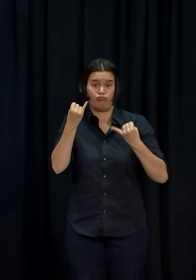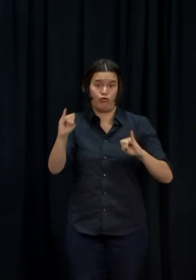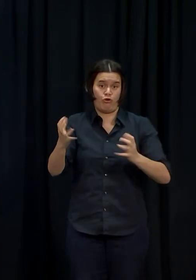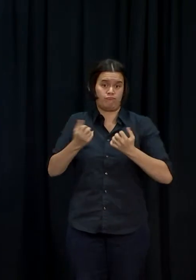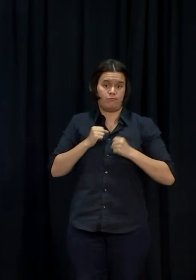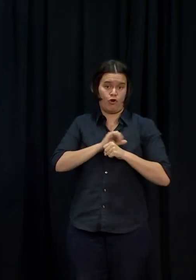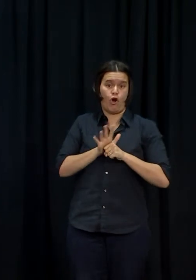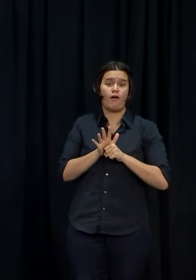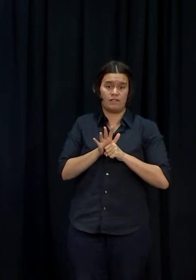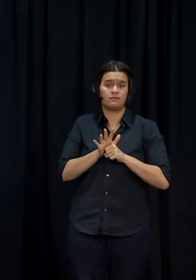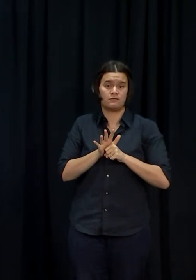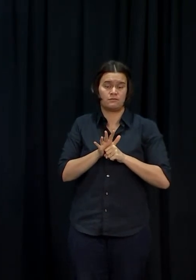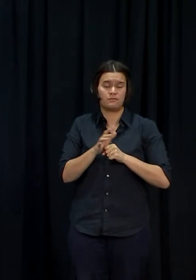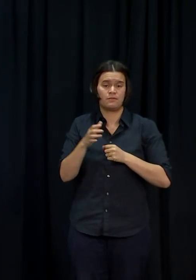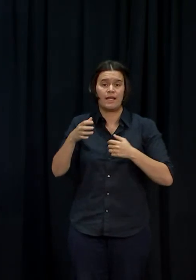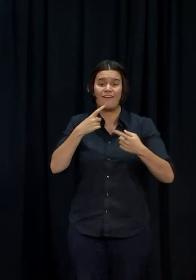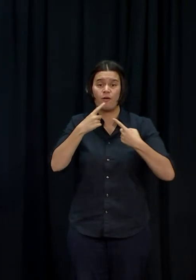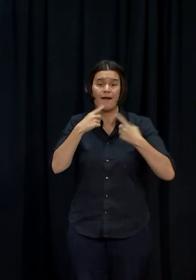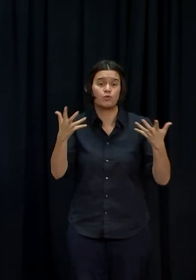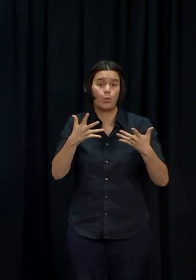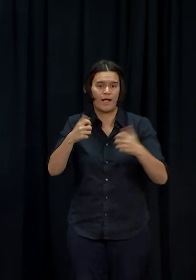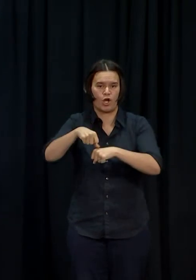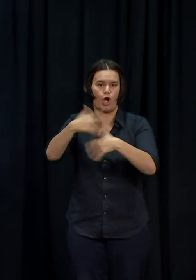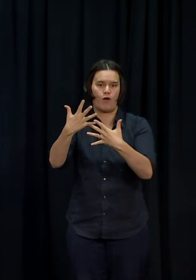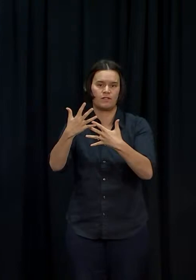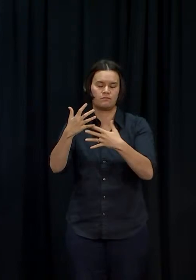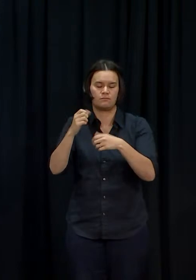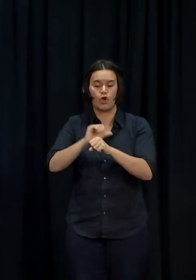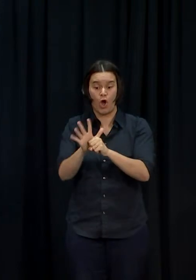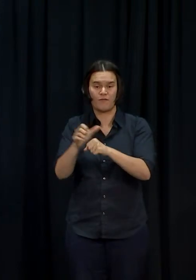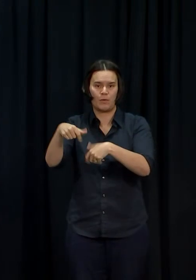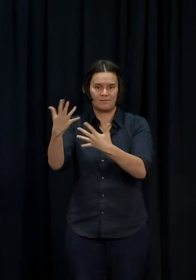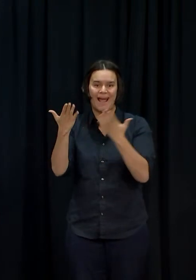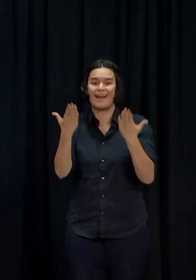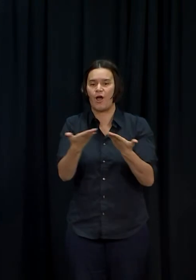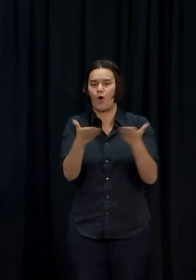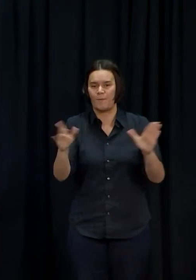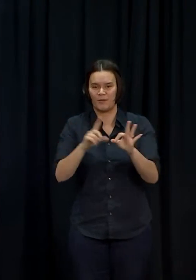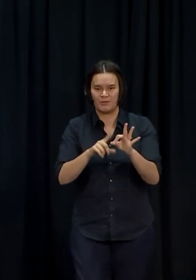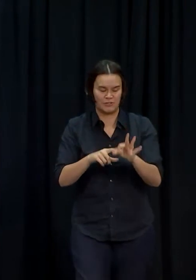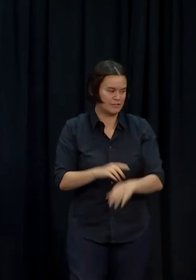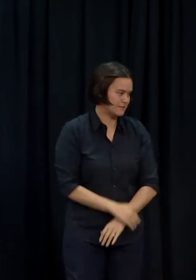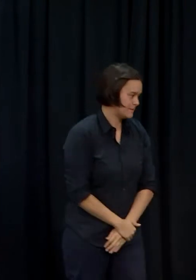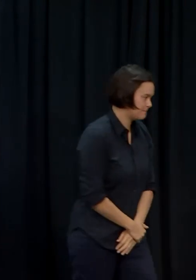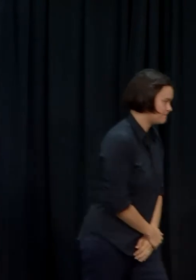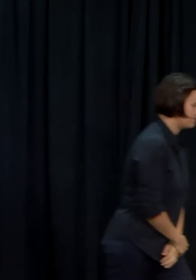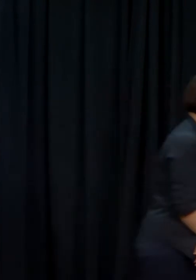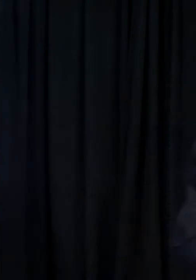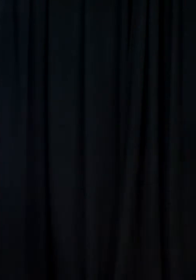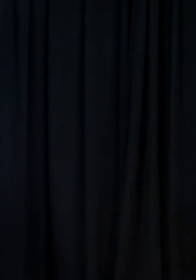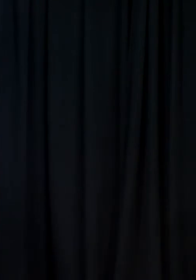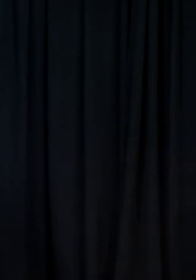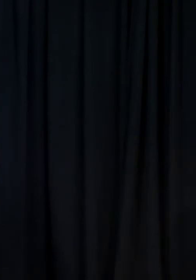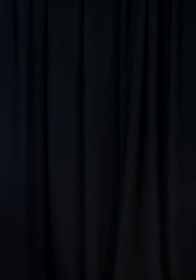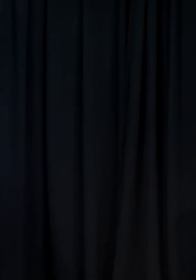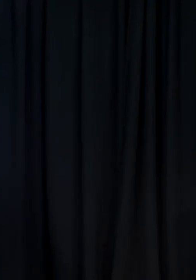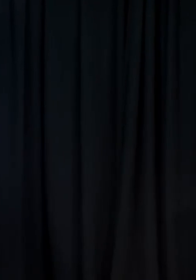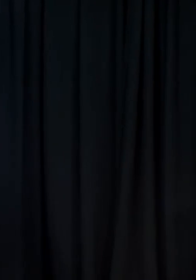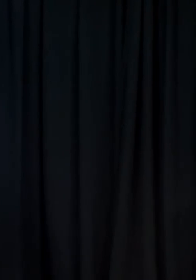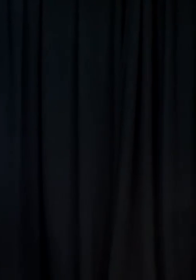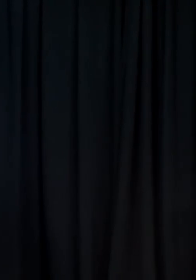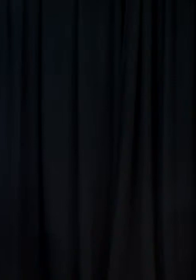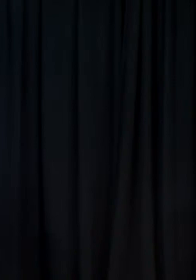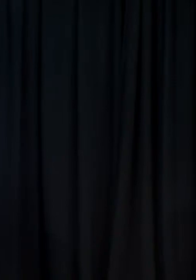Unite Against COVID website. Dr. Bloomfield and I will now take questions. Minister, what do you say to people